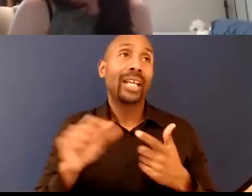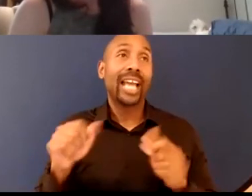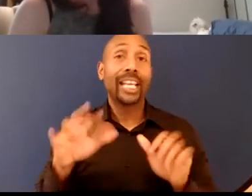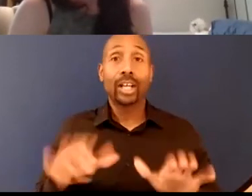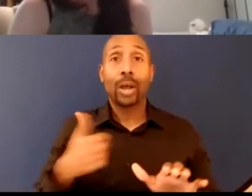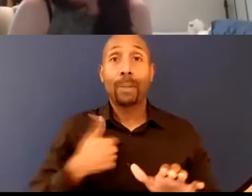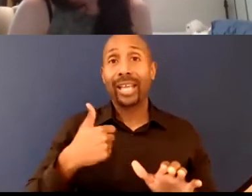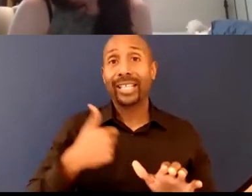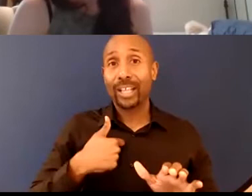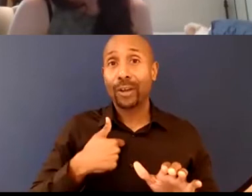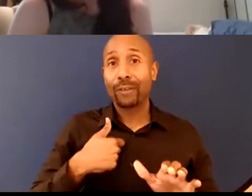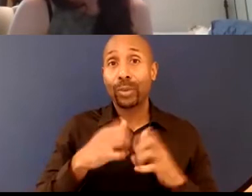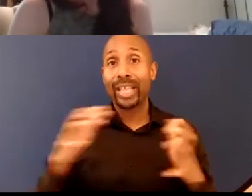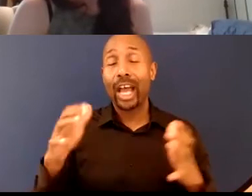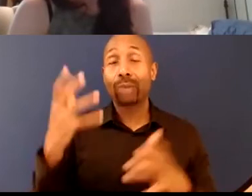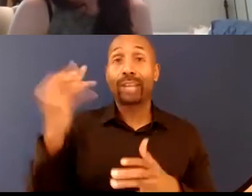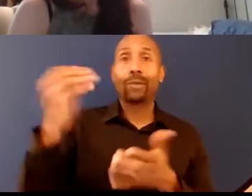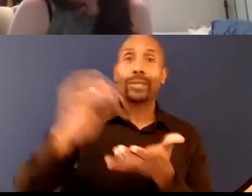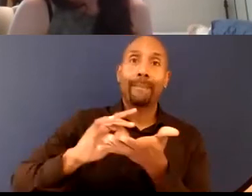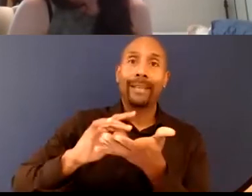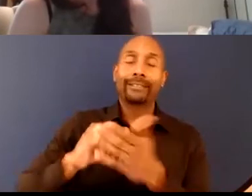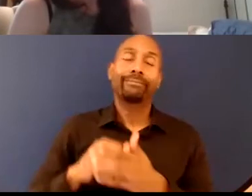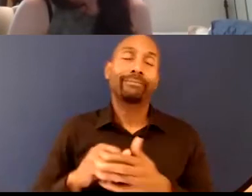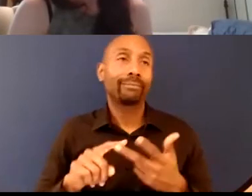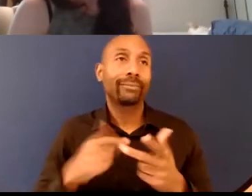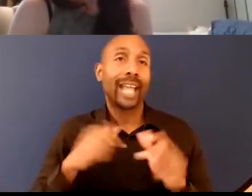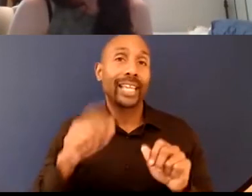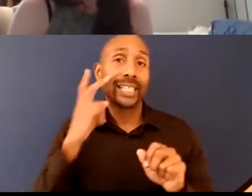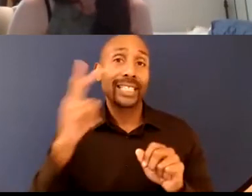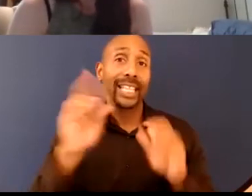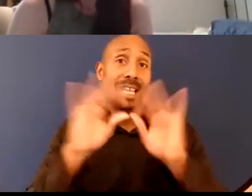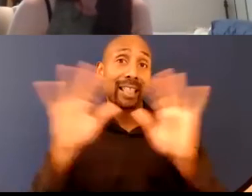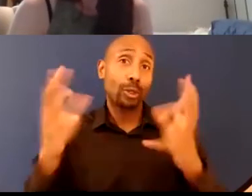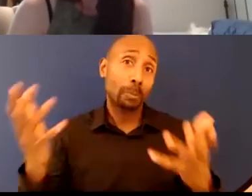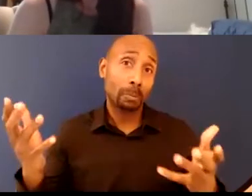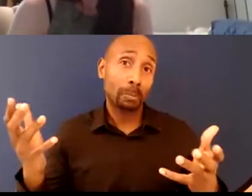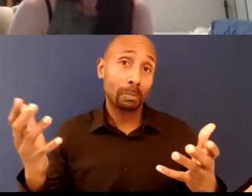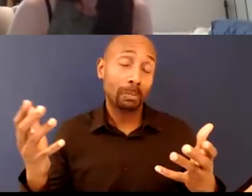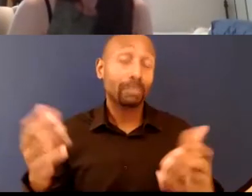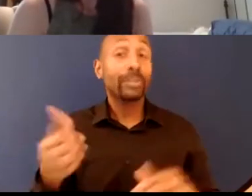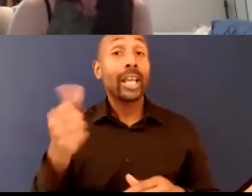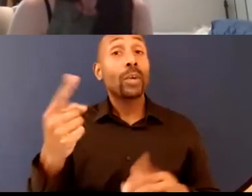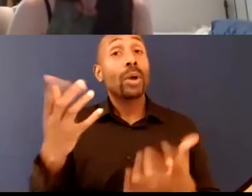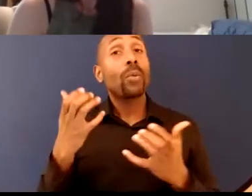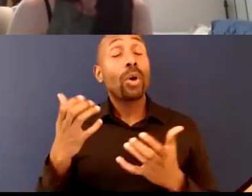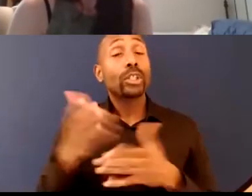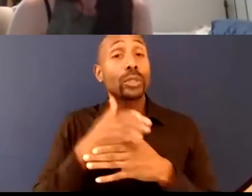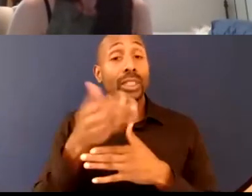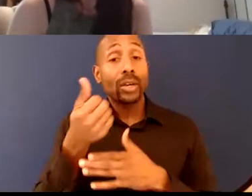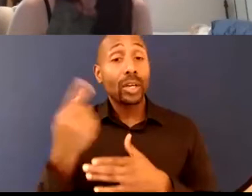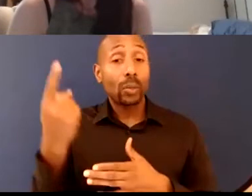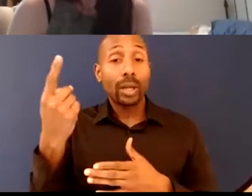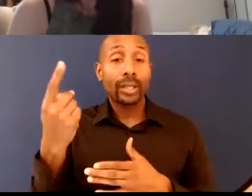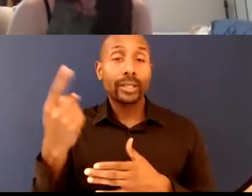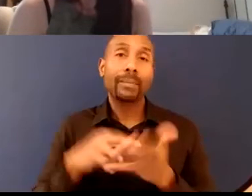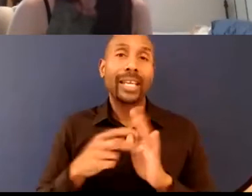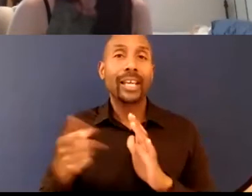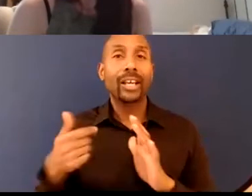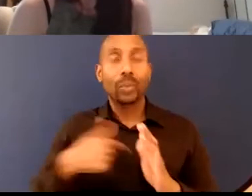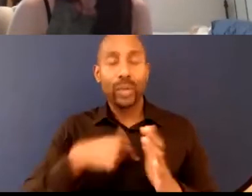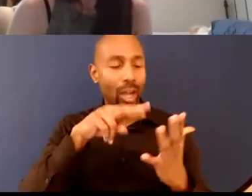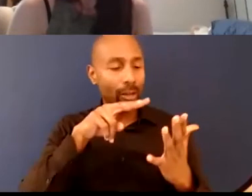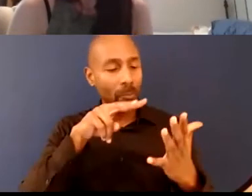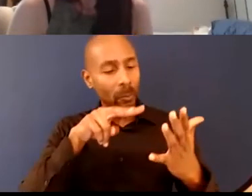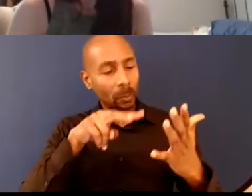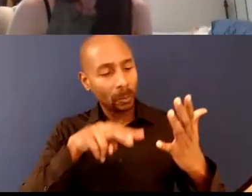see clearly. Did anyone else have some that they'd like to share? And this is taking inventory and taking gratitude, right?